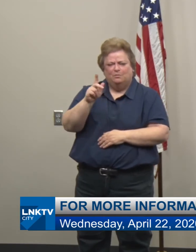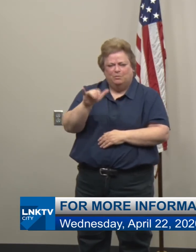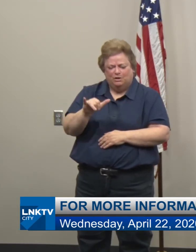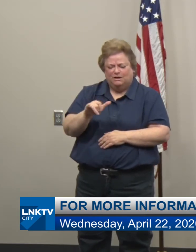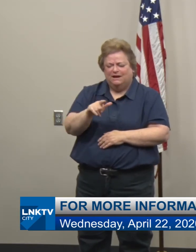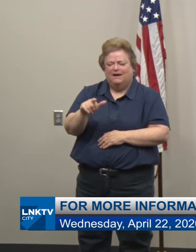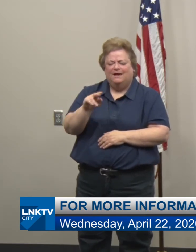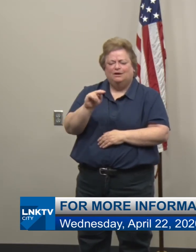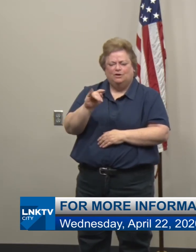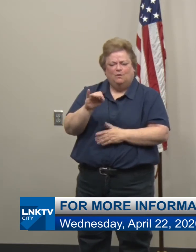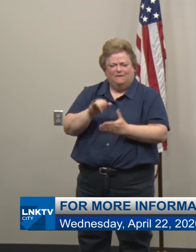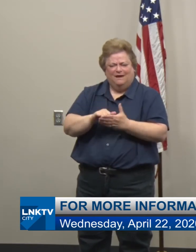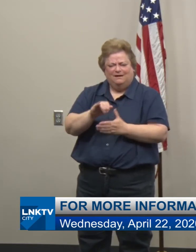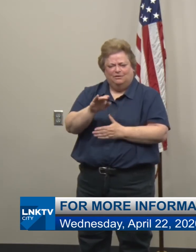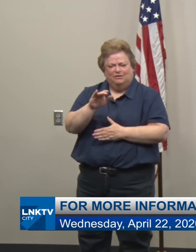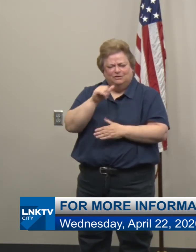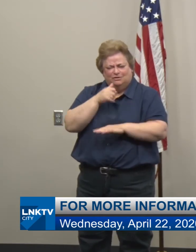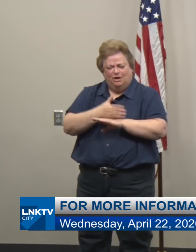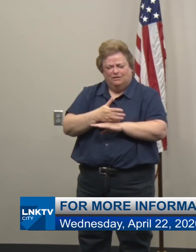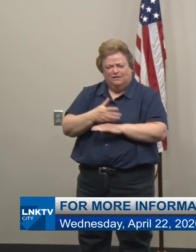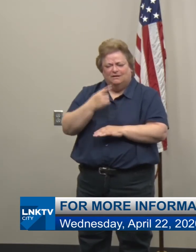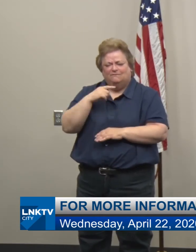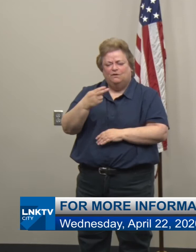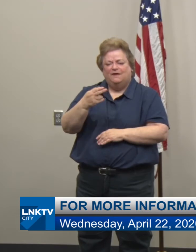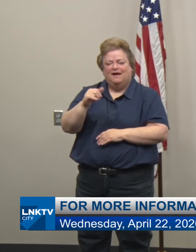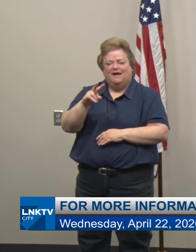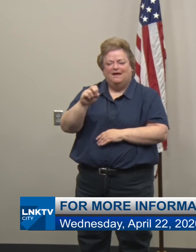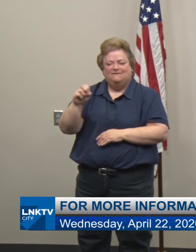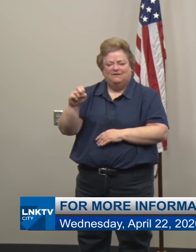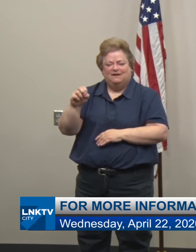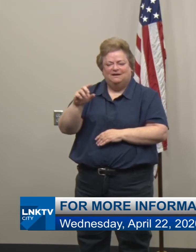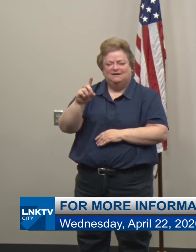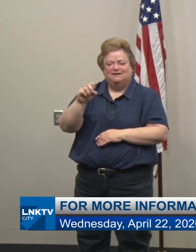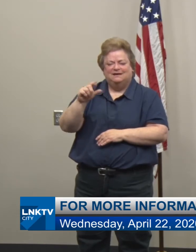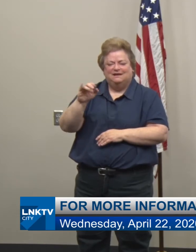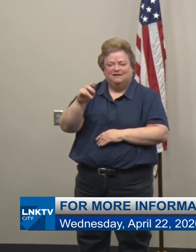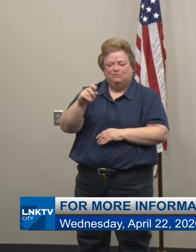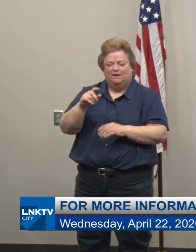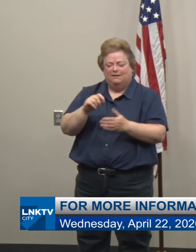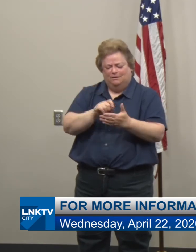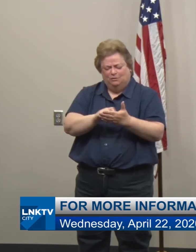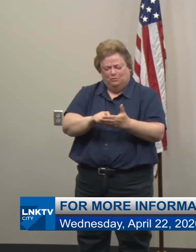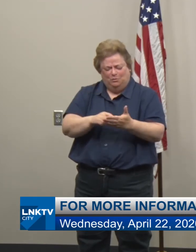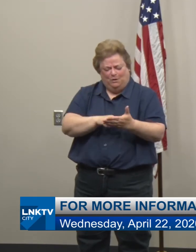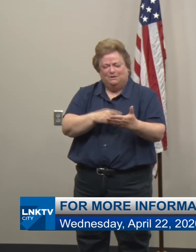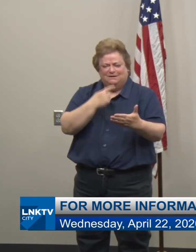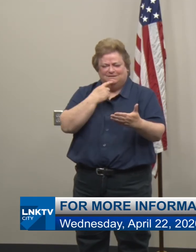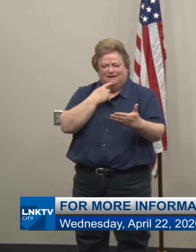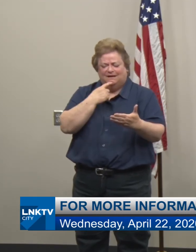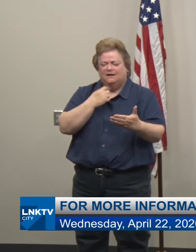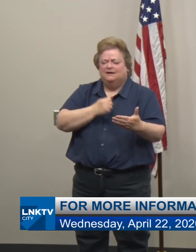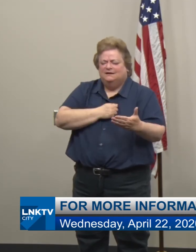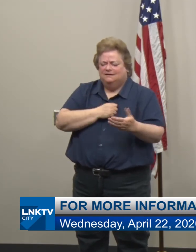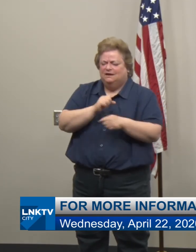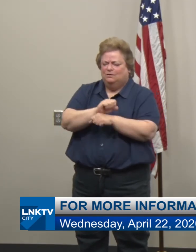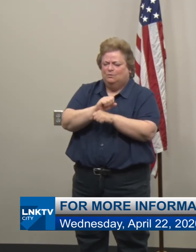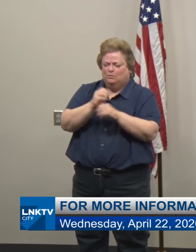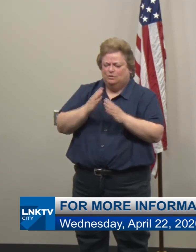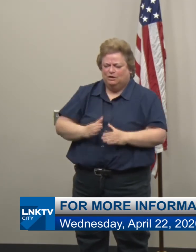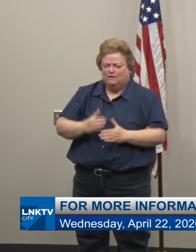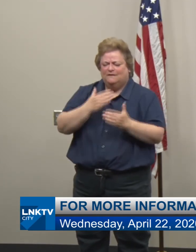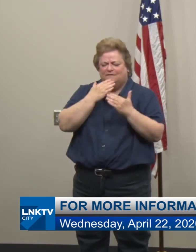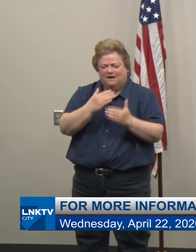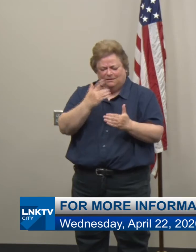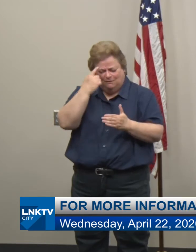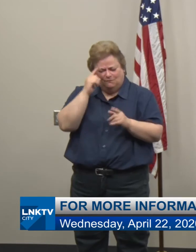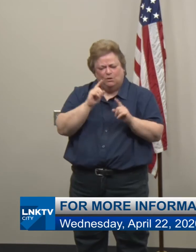note that Berkeley left for the Hy-Vee delivery man. The note read, quote, "Dear worker, thank you for going to work during